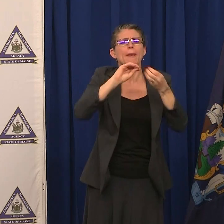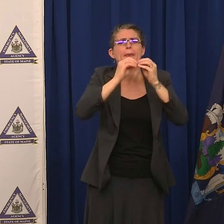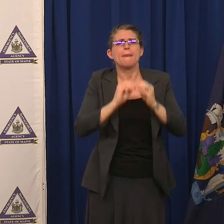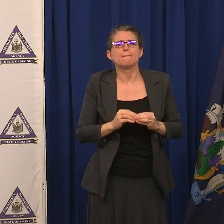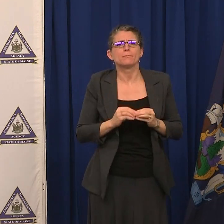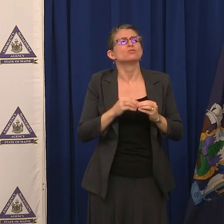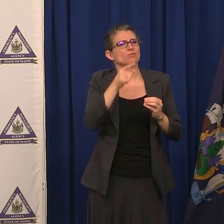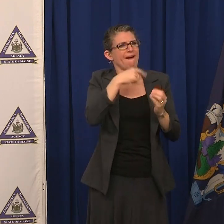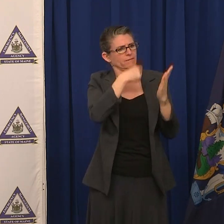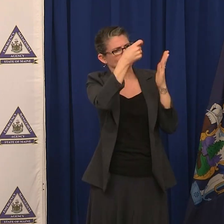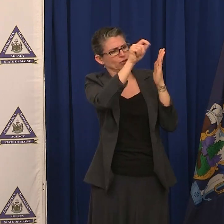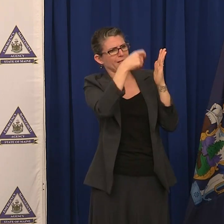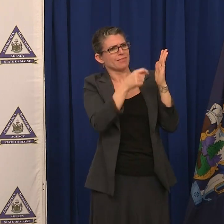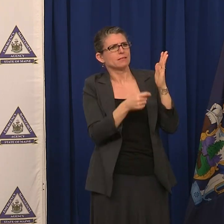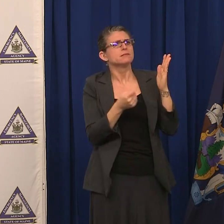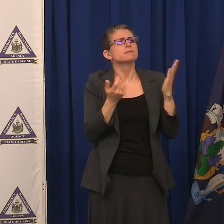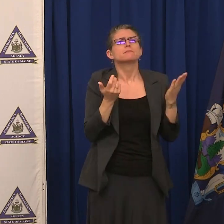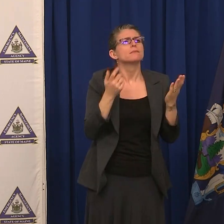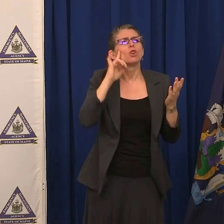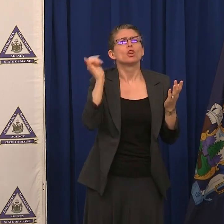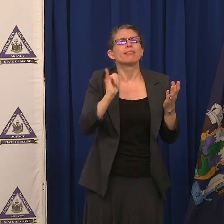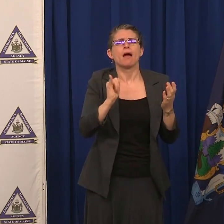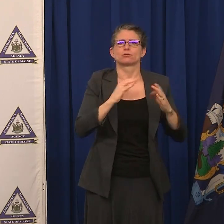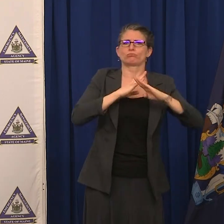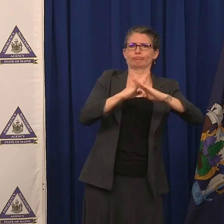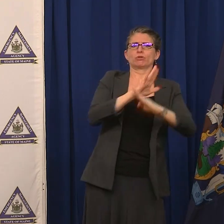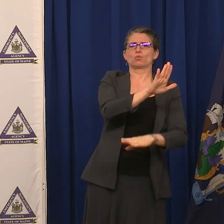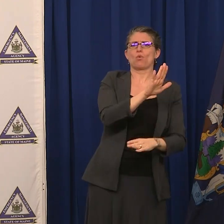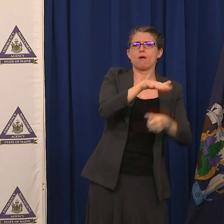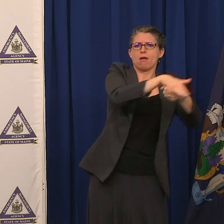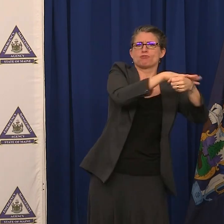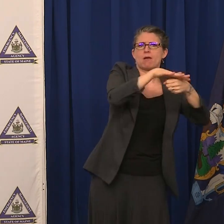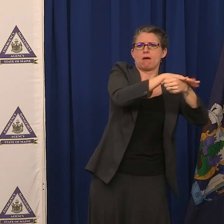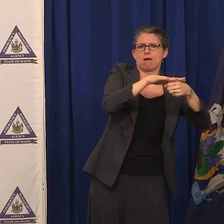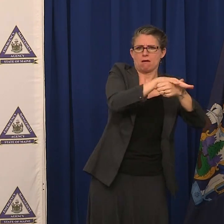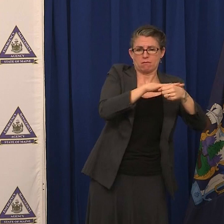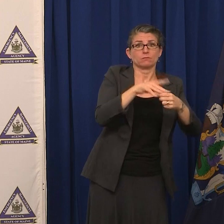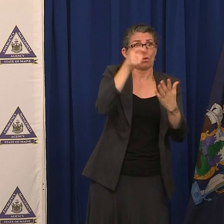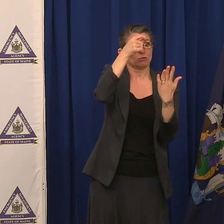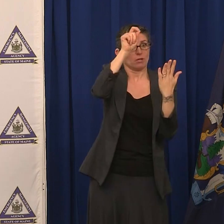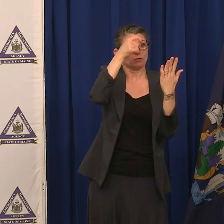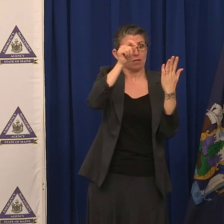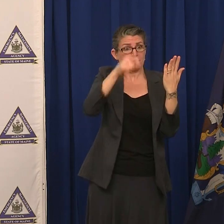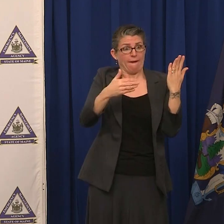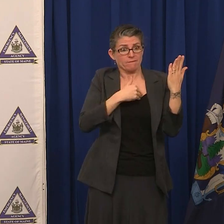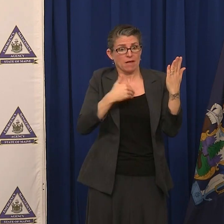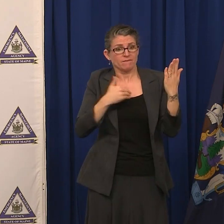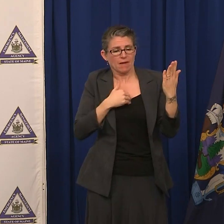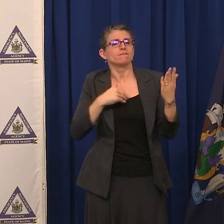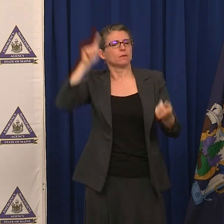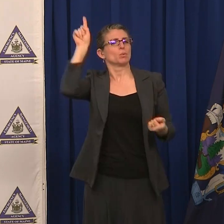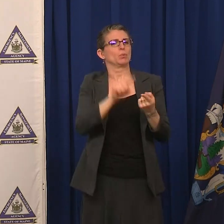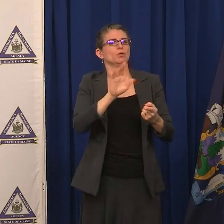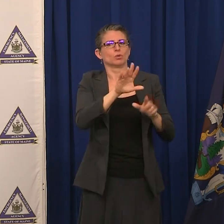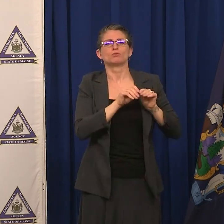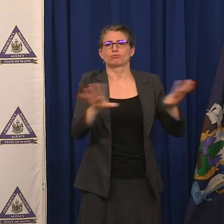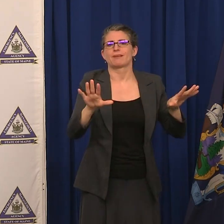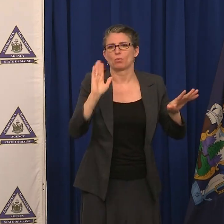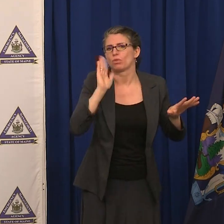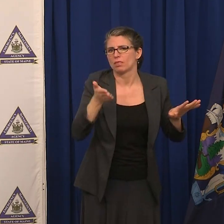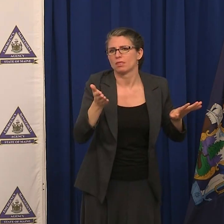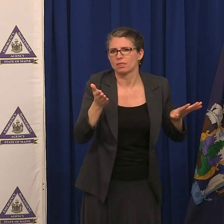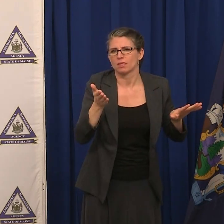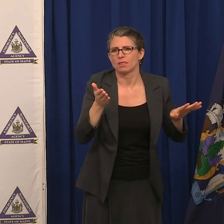do. More recently, we have started working with the Division of Licensing and Certification, an